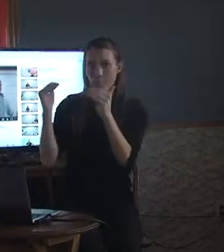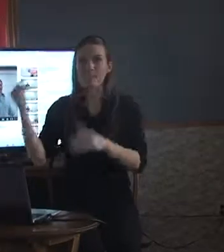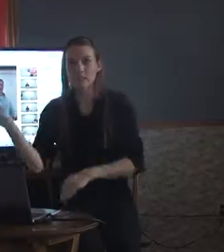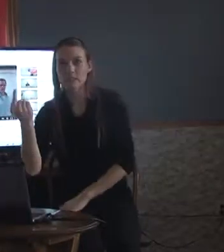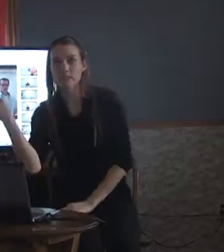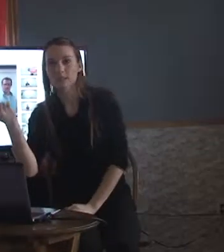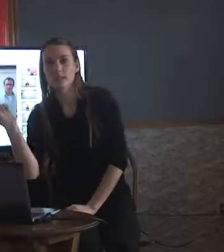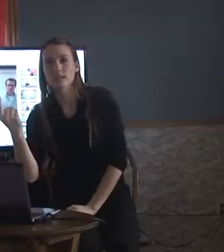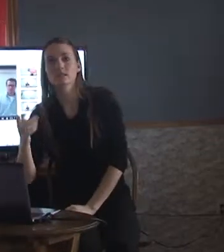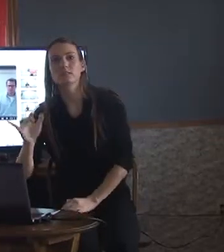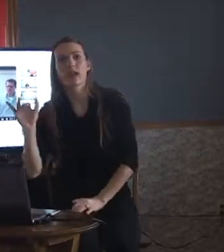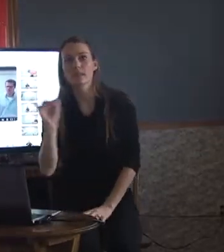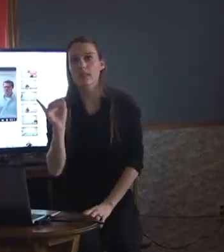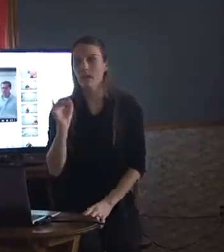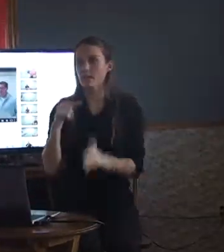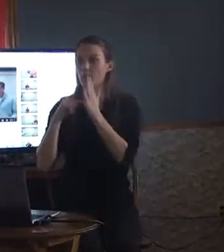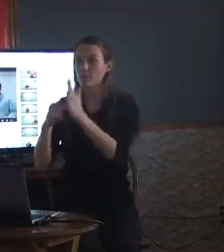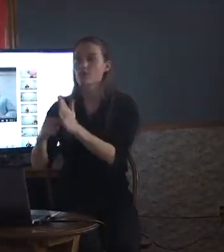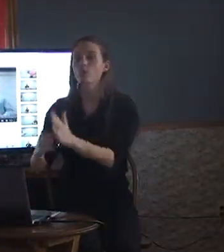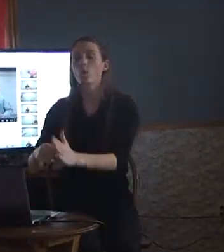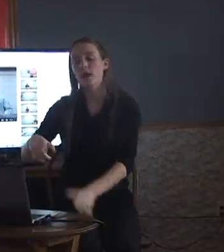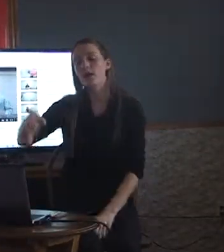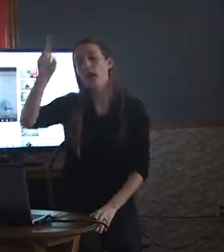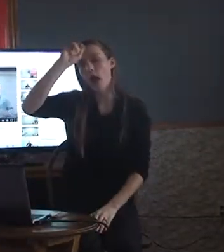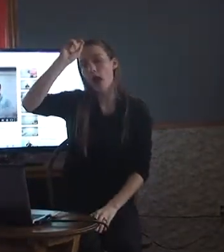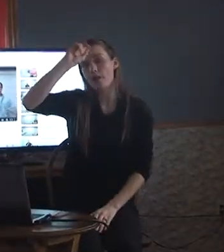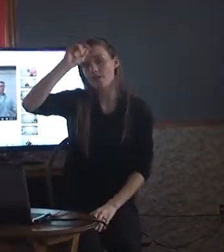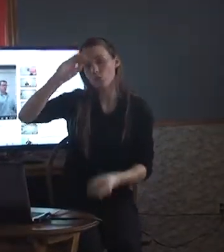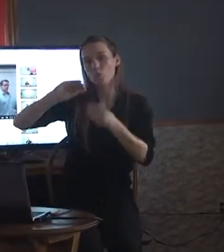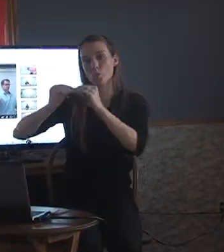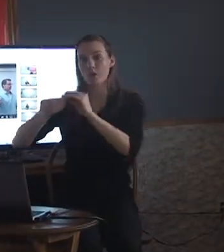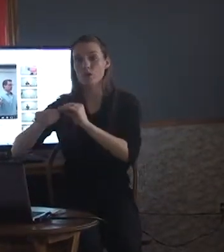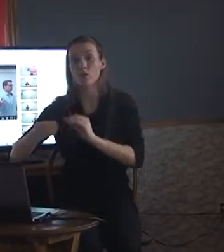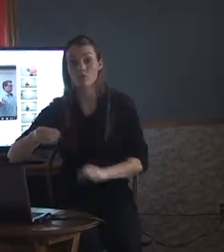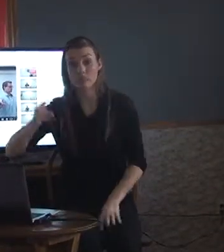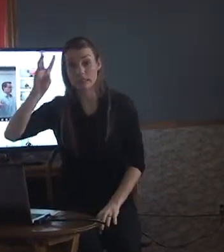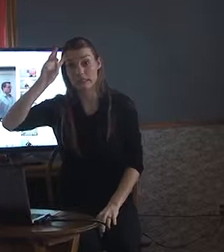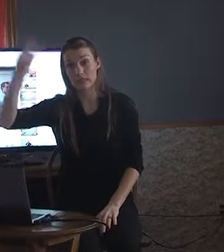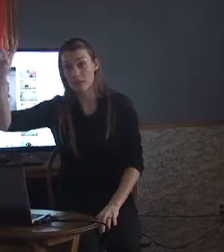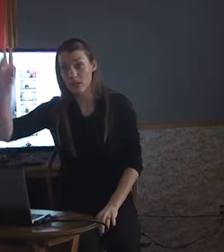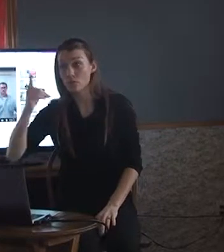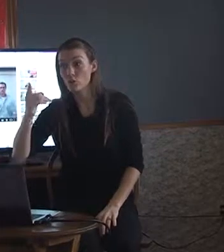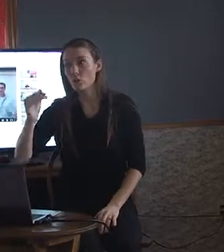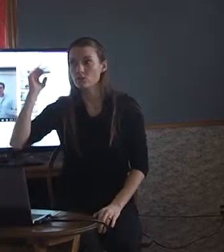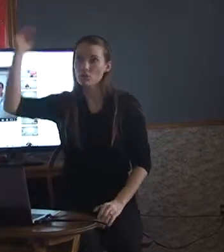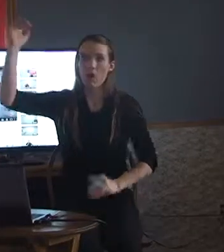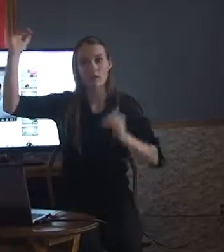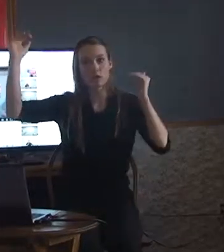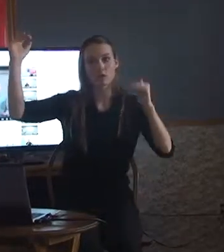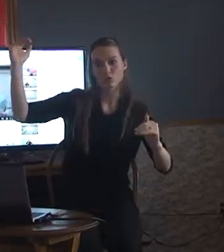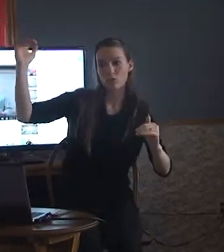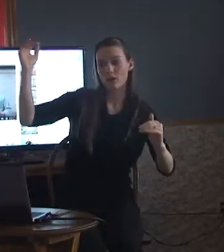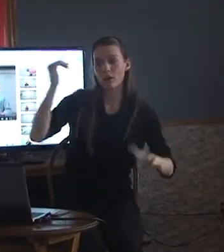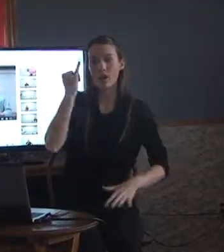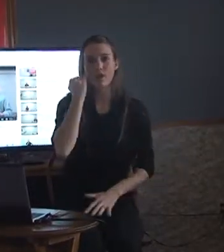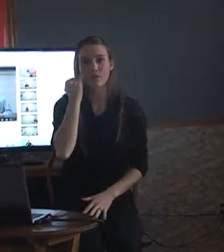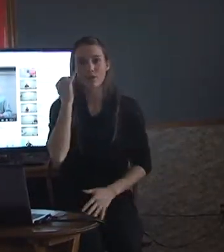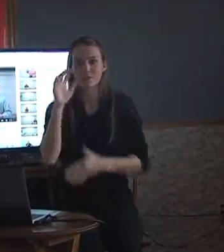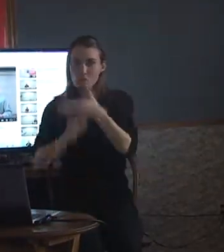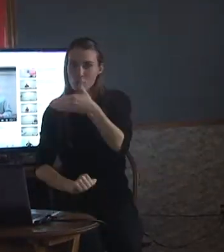height. Height of is numerical. 6 feet, you're taller or shorter. If we subtract those, there's going to be some difference